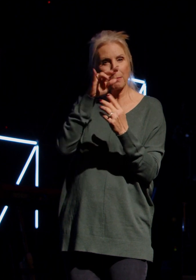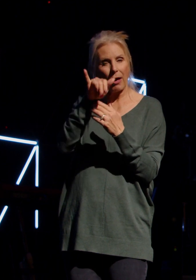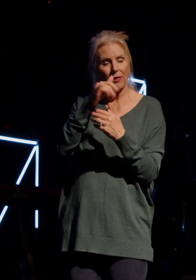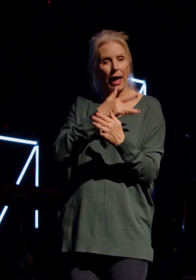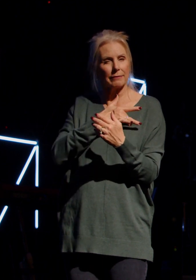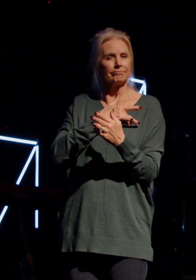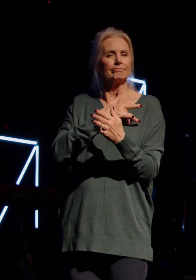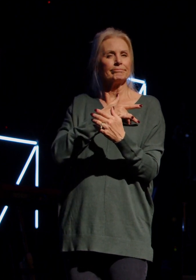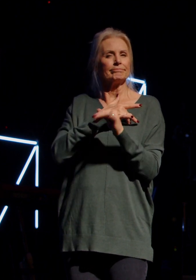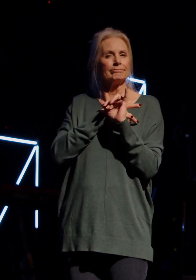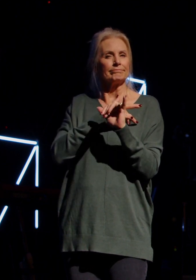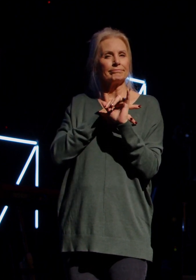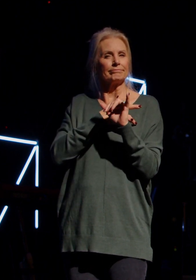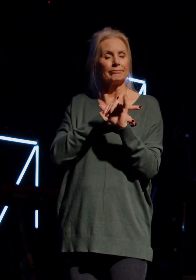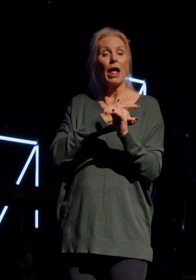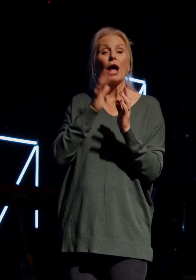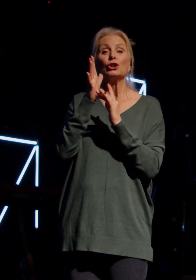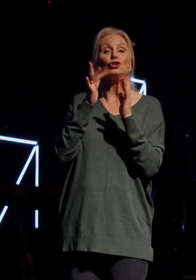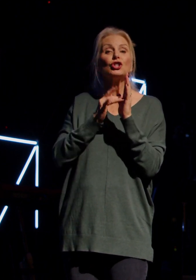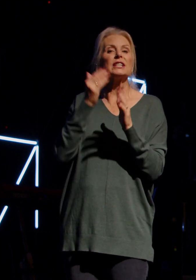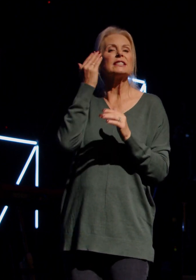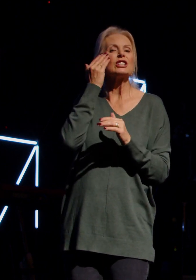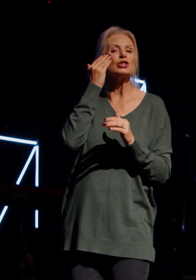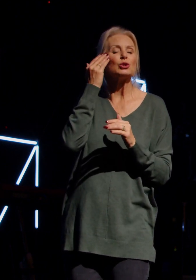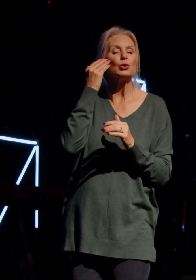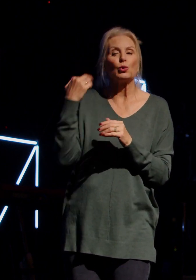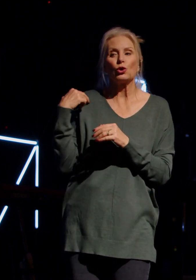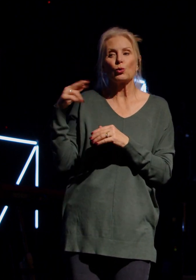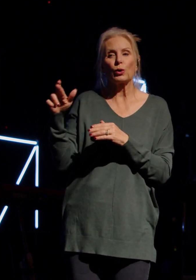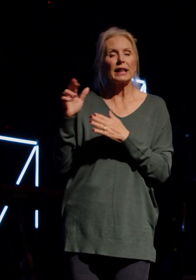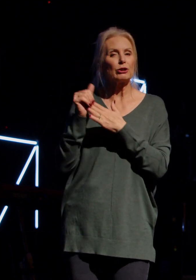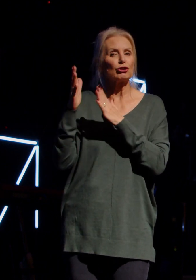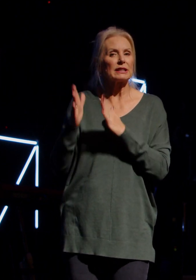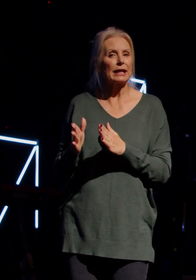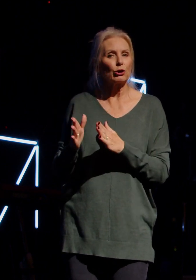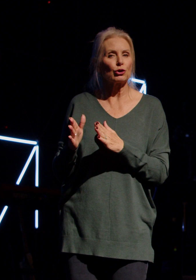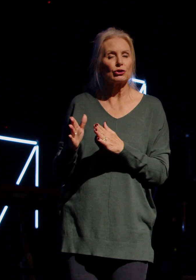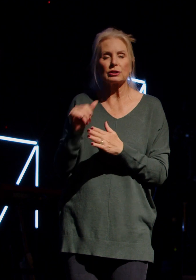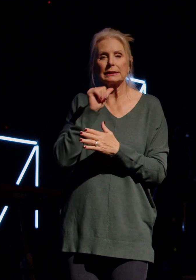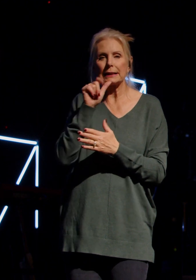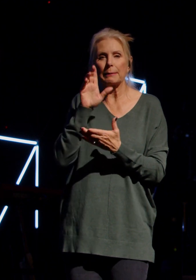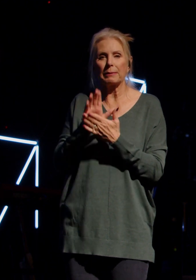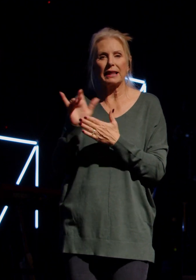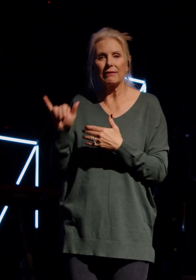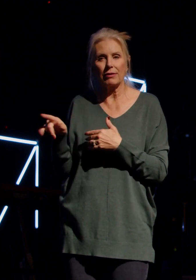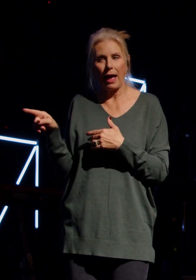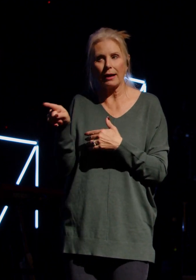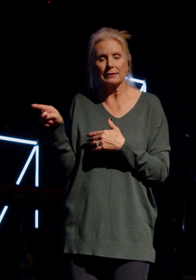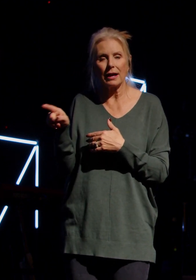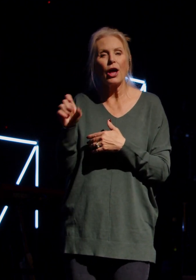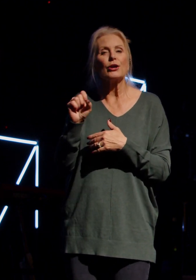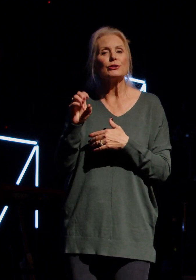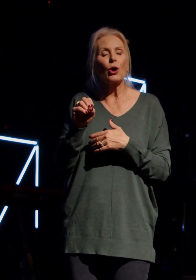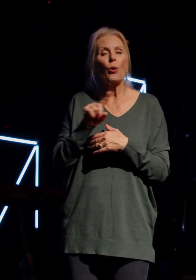knew the religious leaders didn't believe him. He knew this, which is why he said this question.